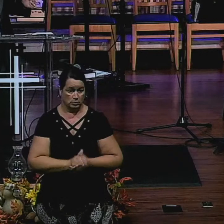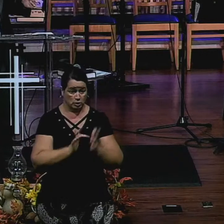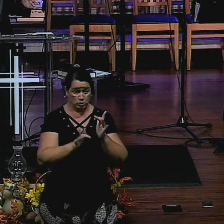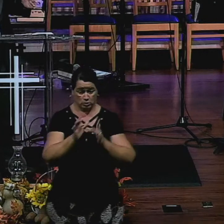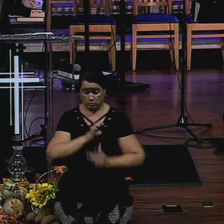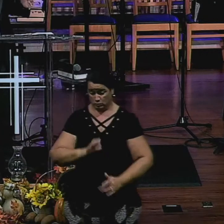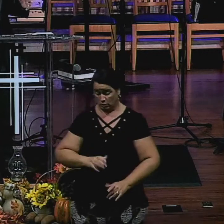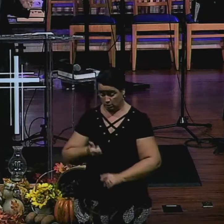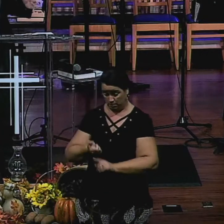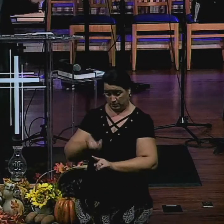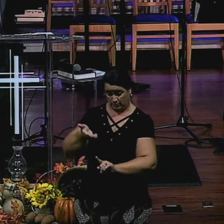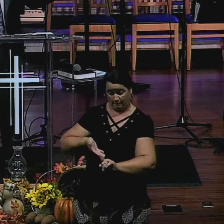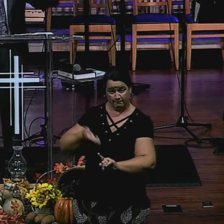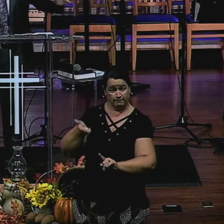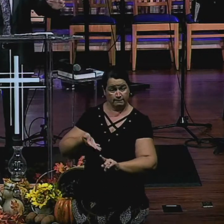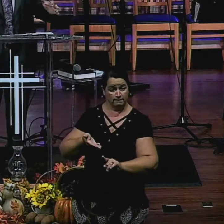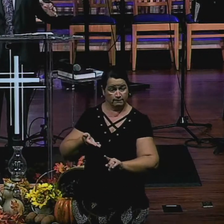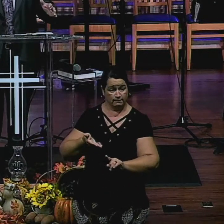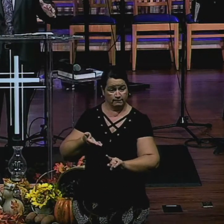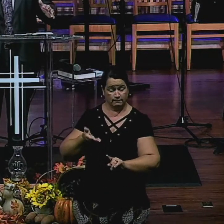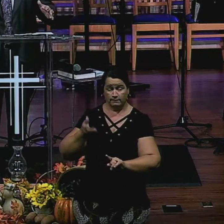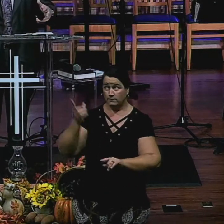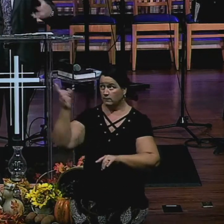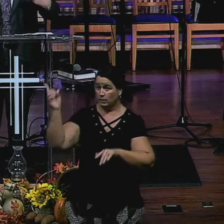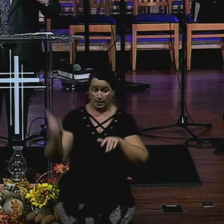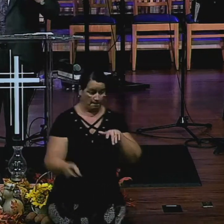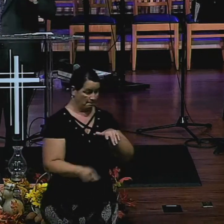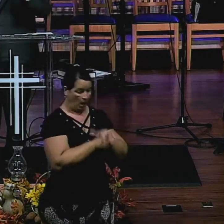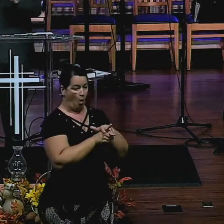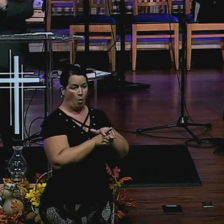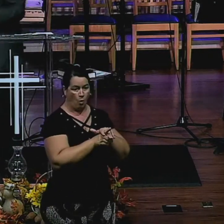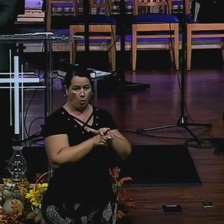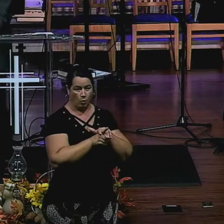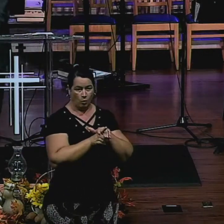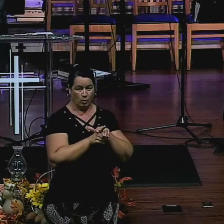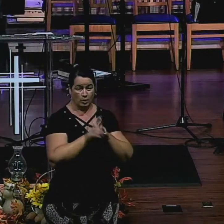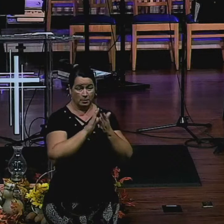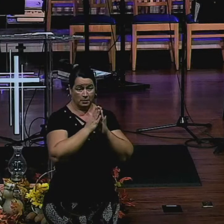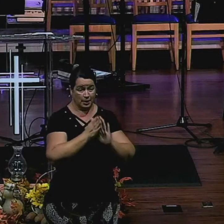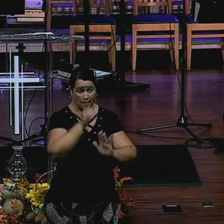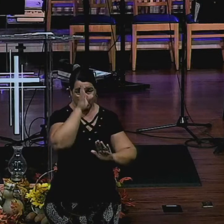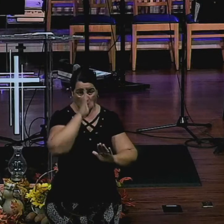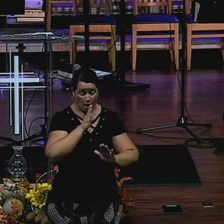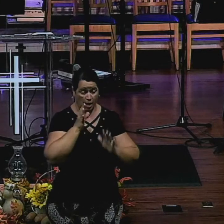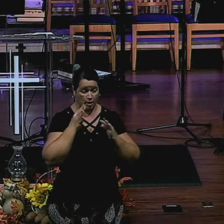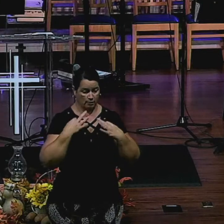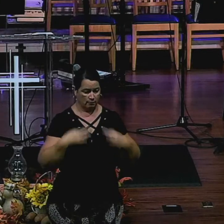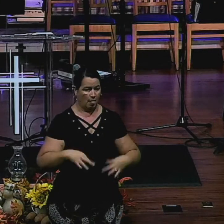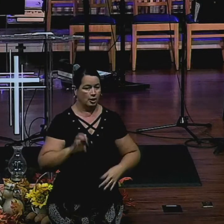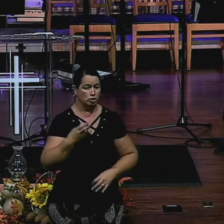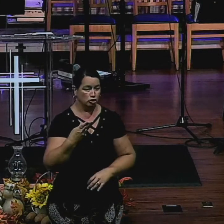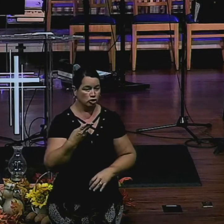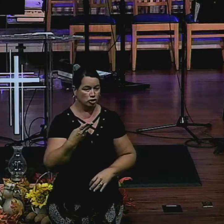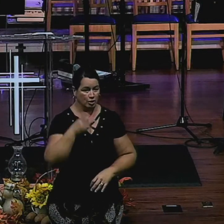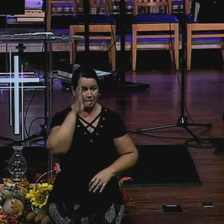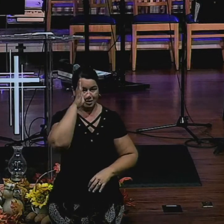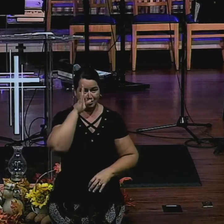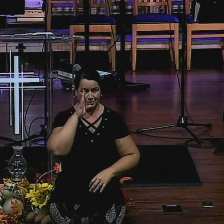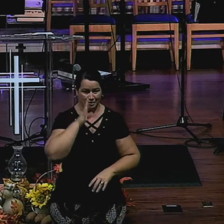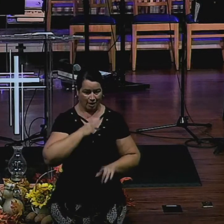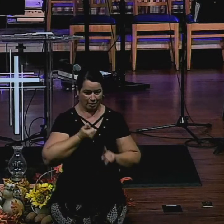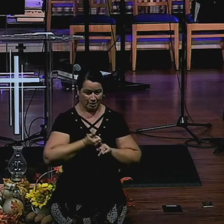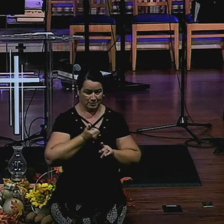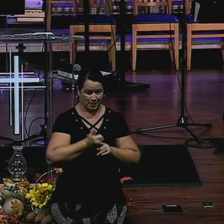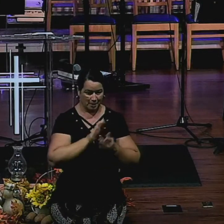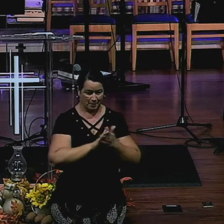Jesus Christ pierced the darkness. He became God in the flesh. God. God in the flesh.